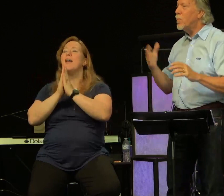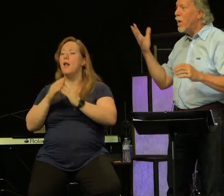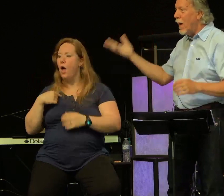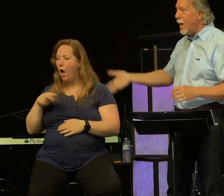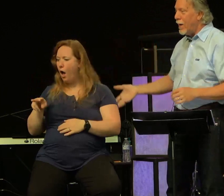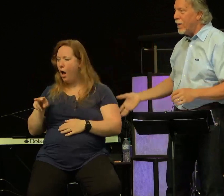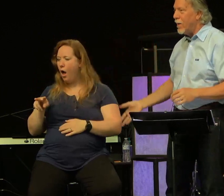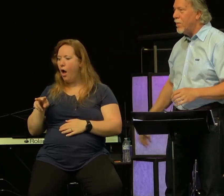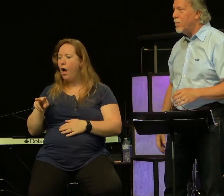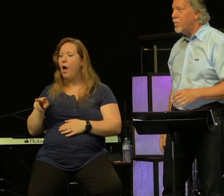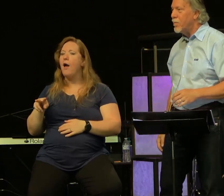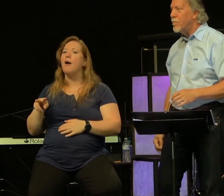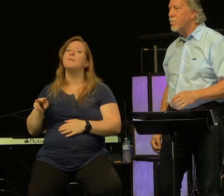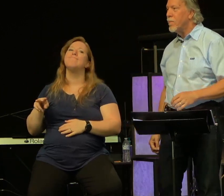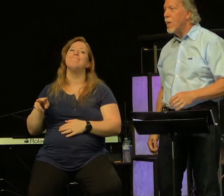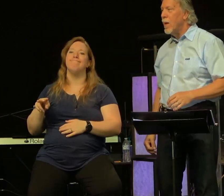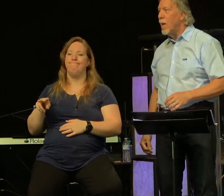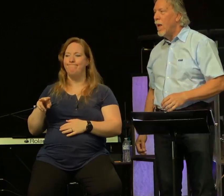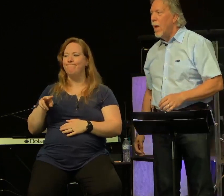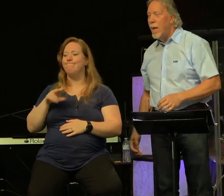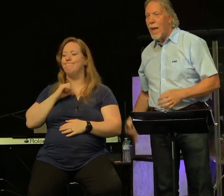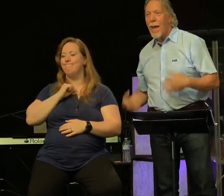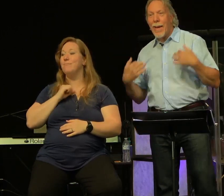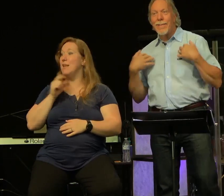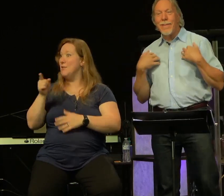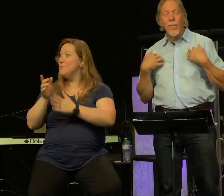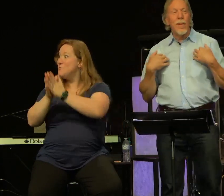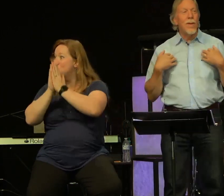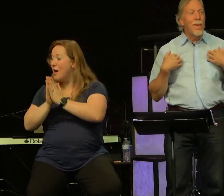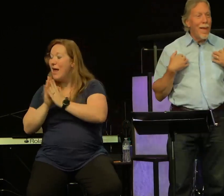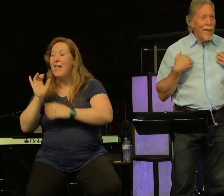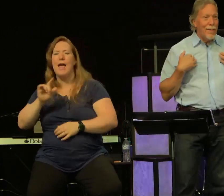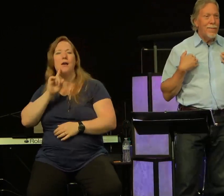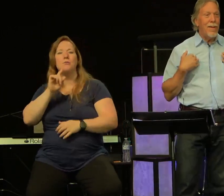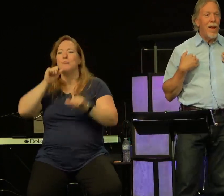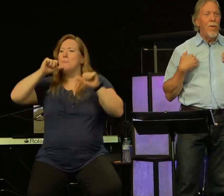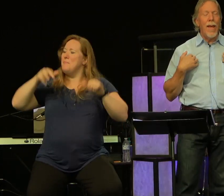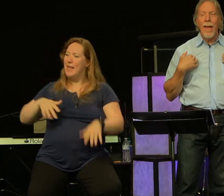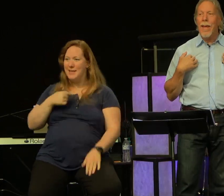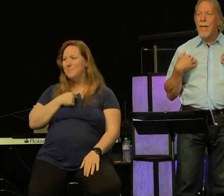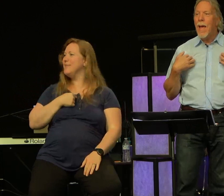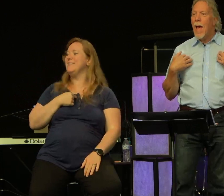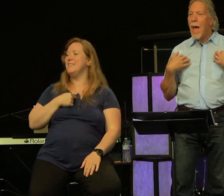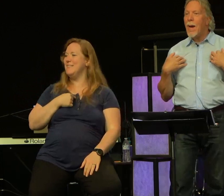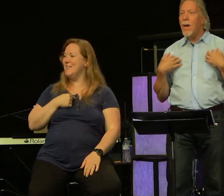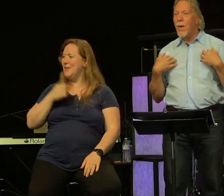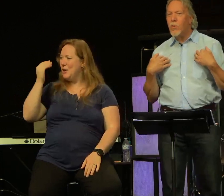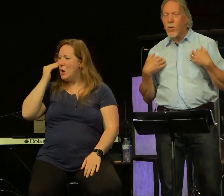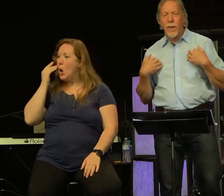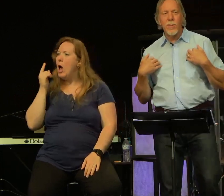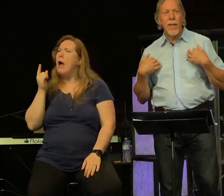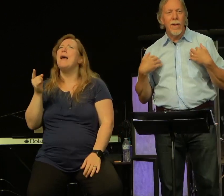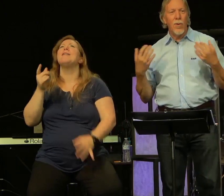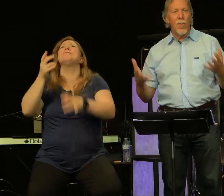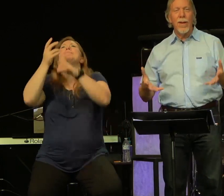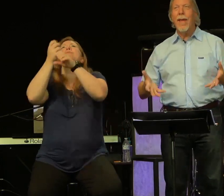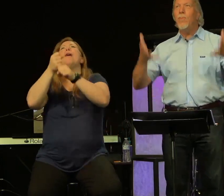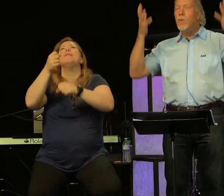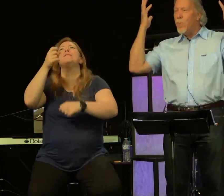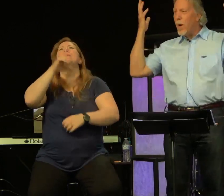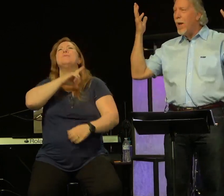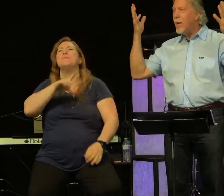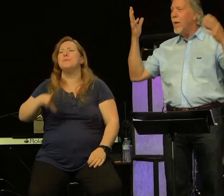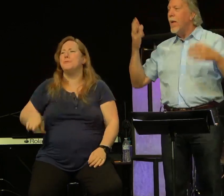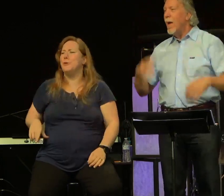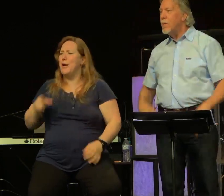he was praying. Amen. That did something to me, to know that he had enough trust in the Lord that he